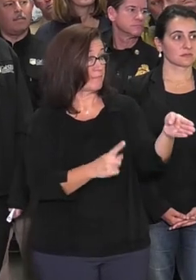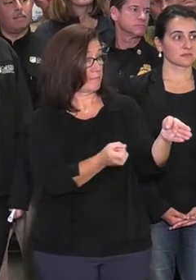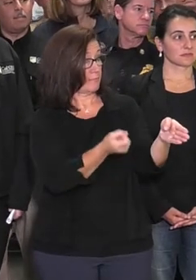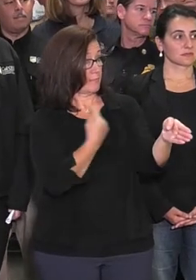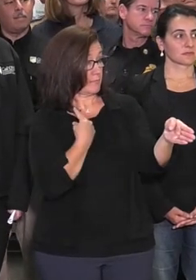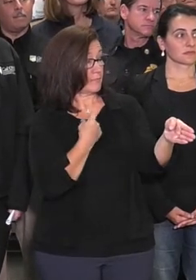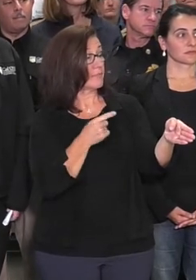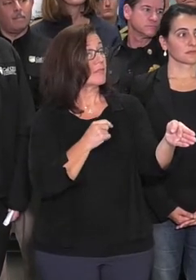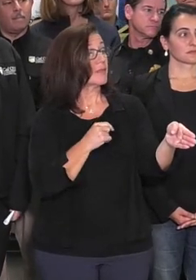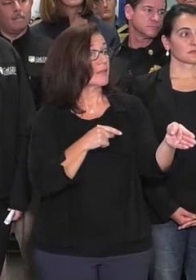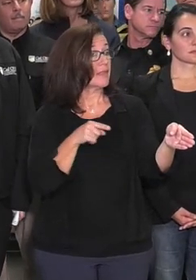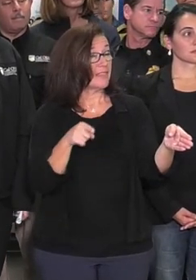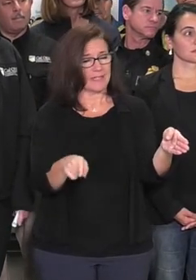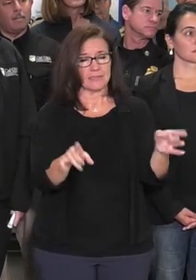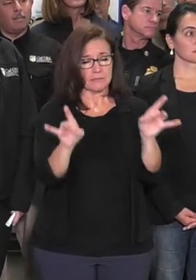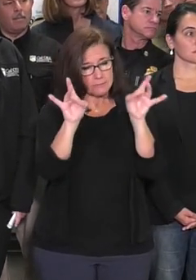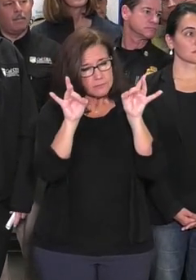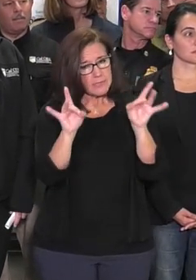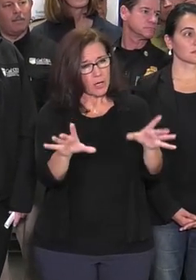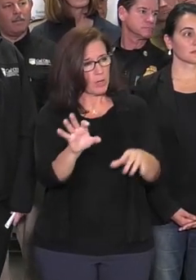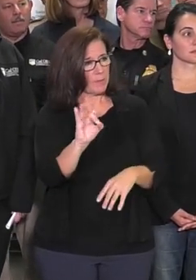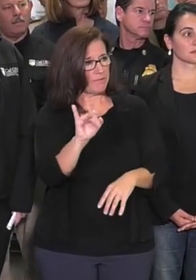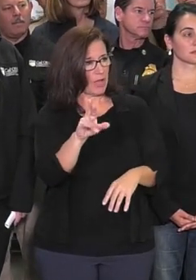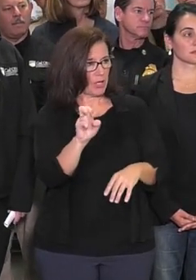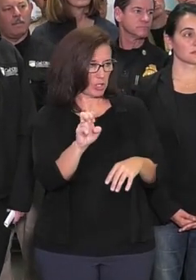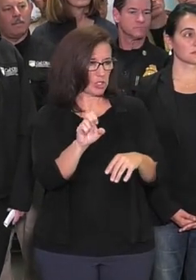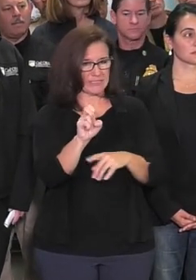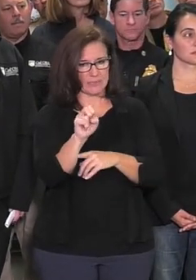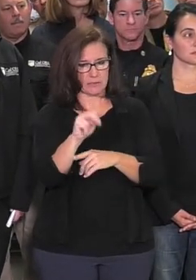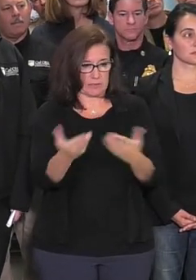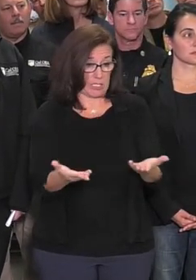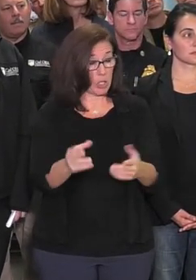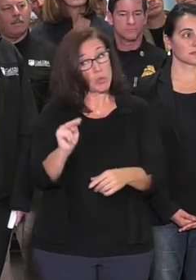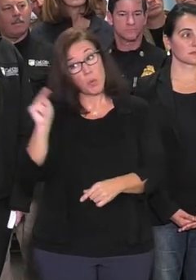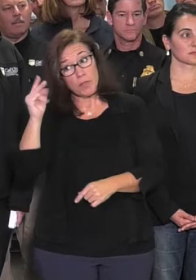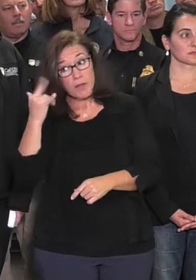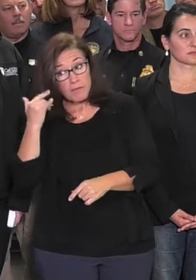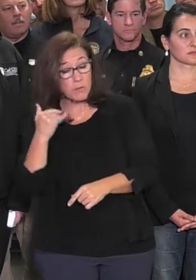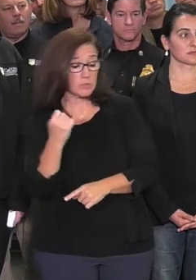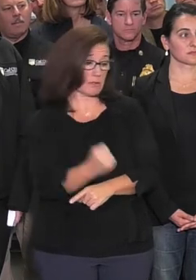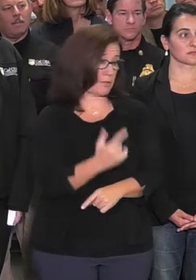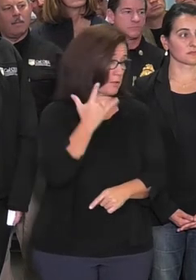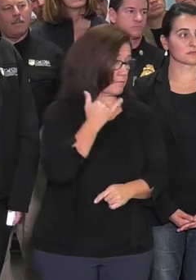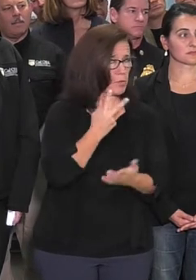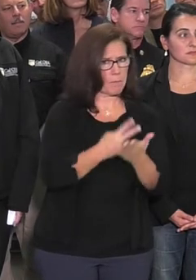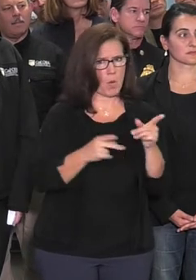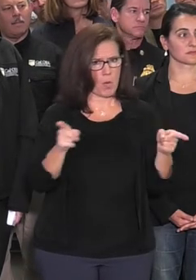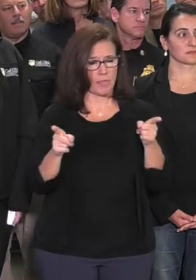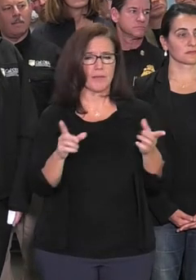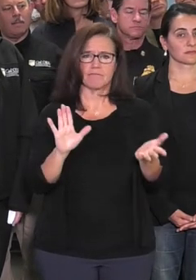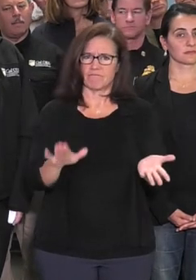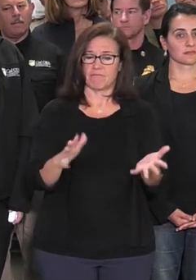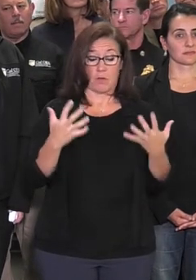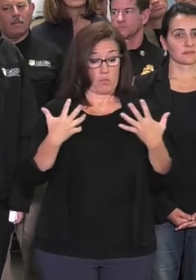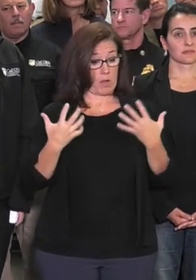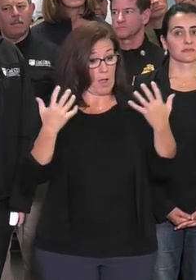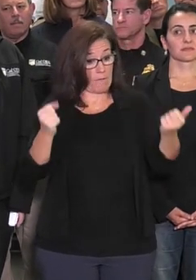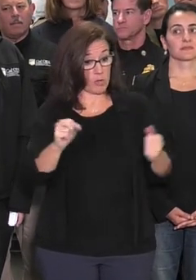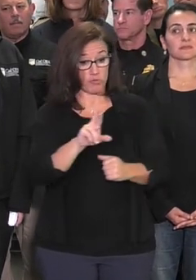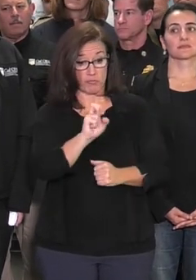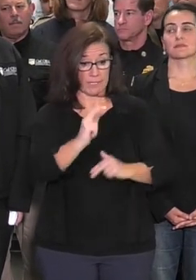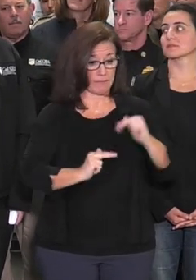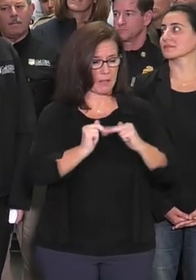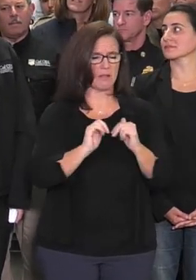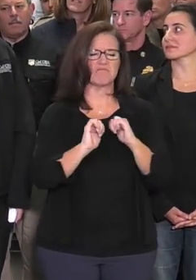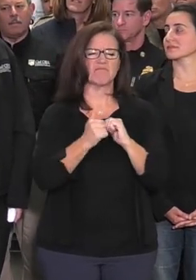been a terrible fire season in Northern California and Southern California. How long for our state to really rebuild?